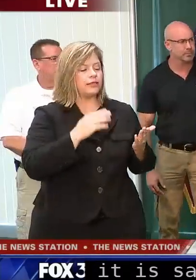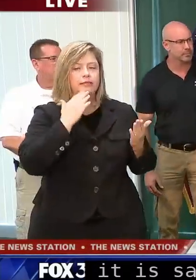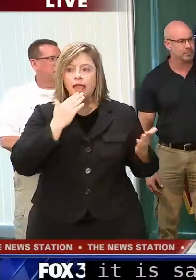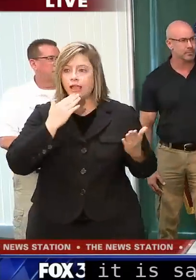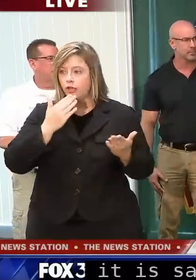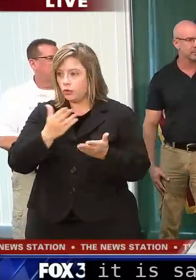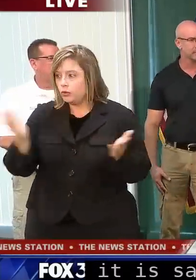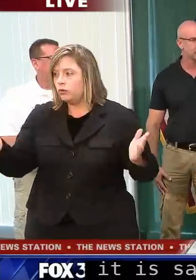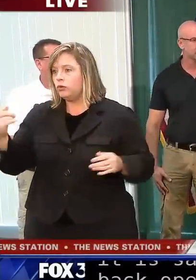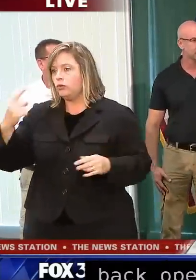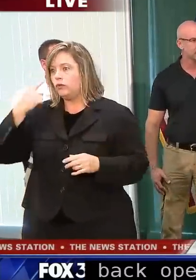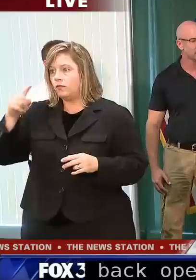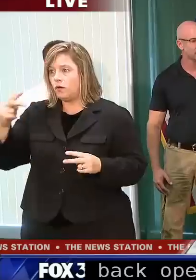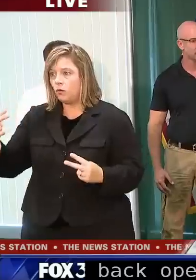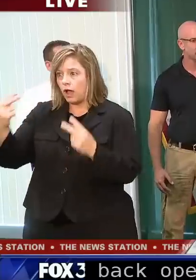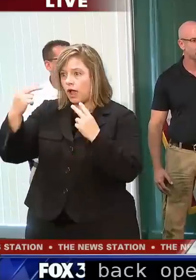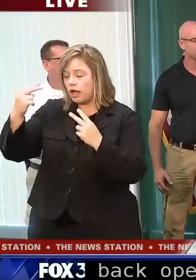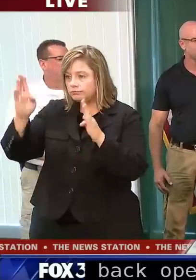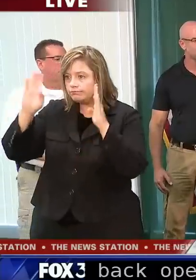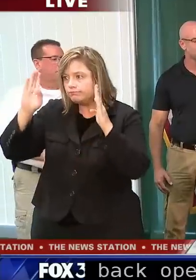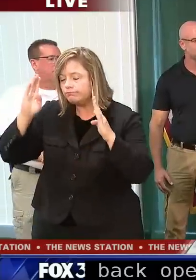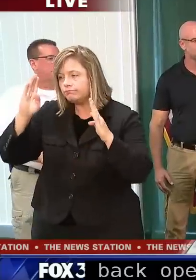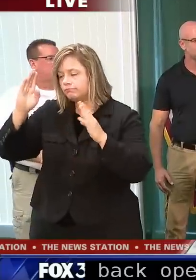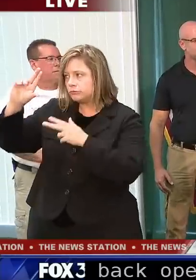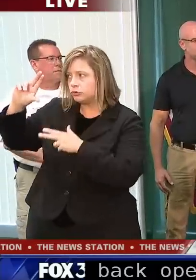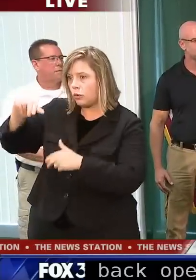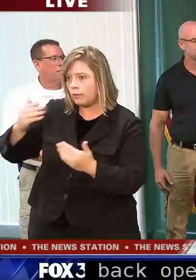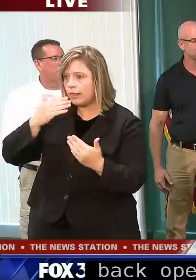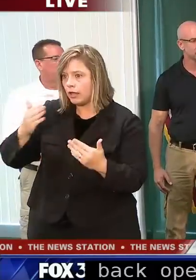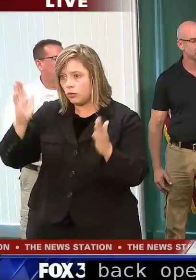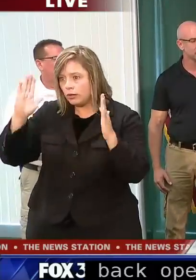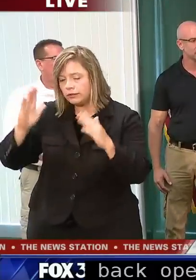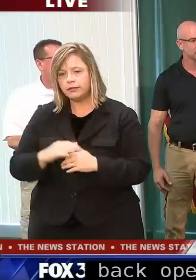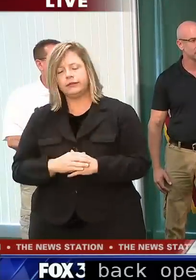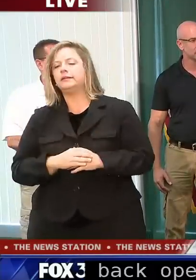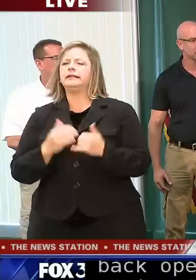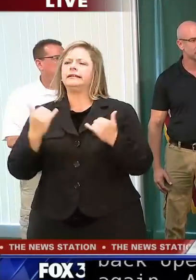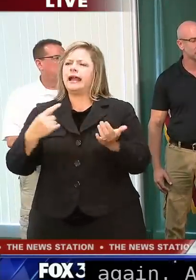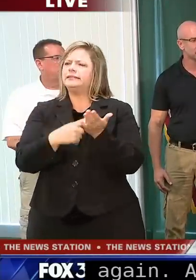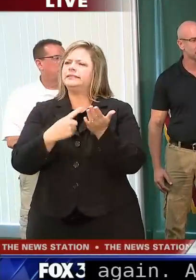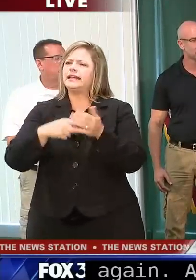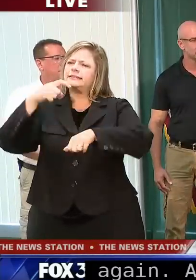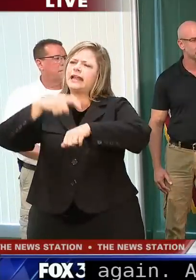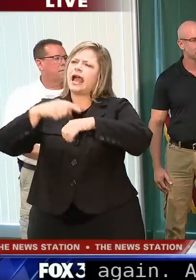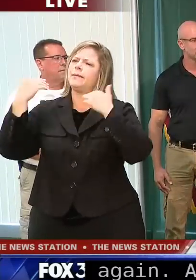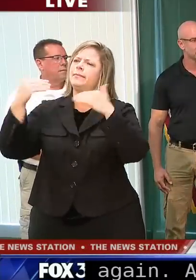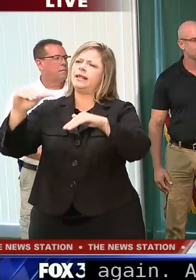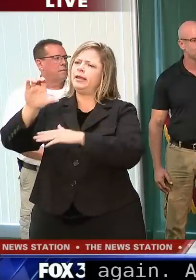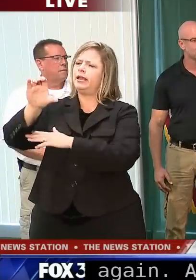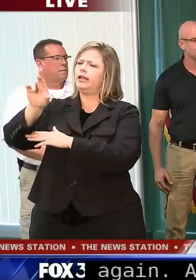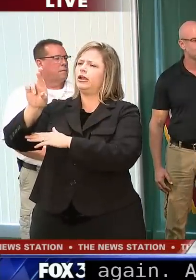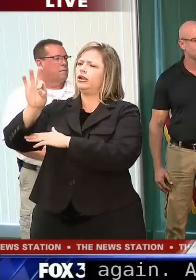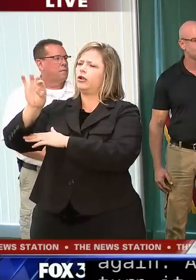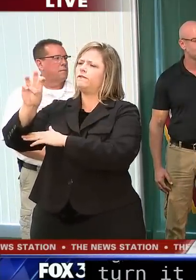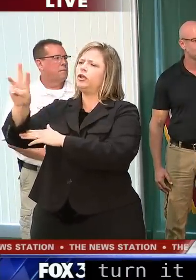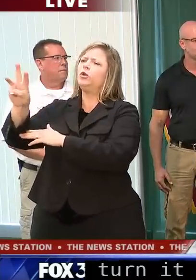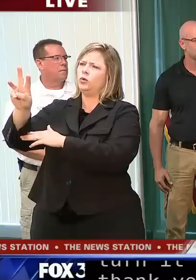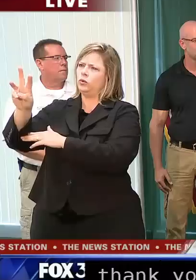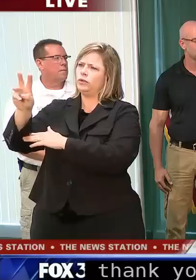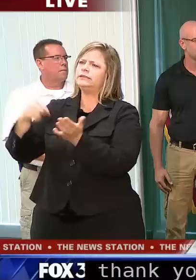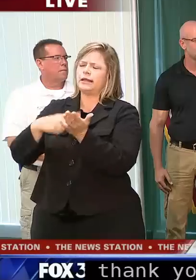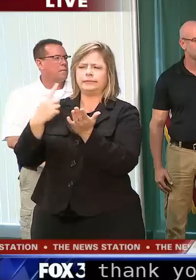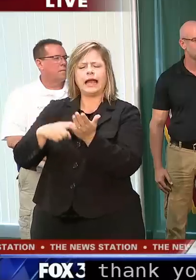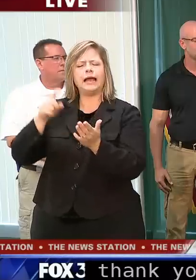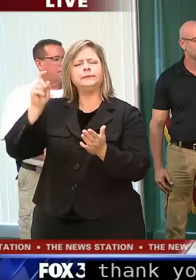thank you for tuning in and staying alert. I want to talk just a little bit about curfews. We see the need in